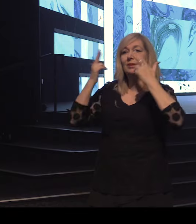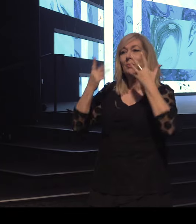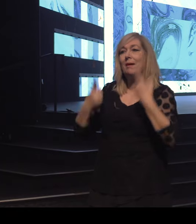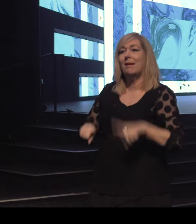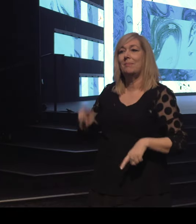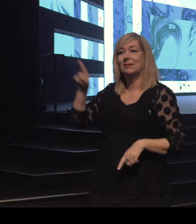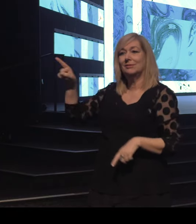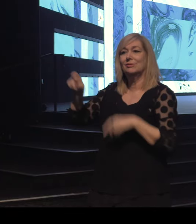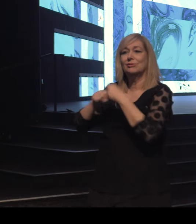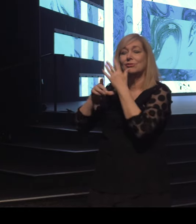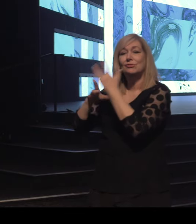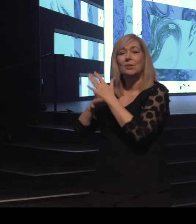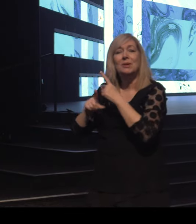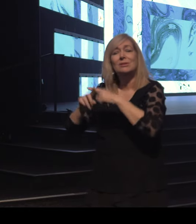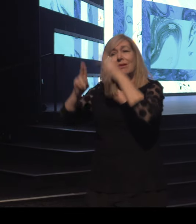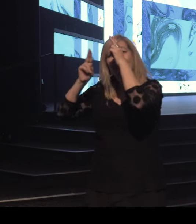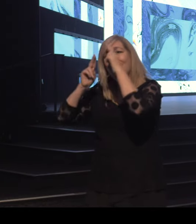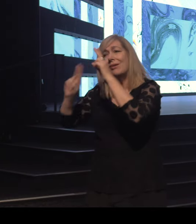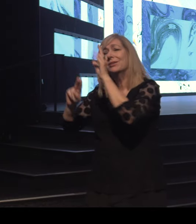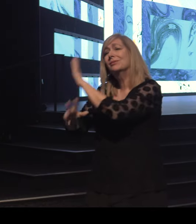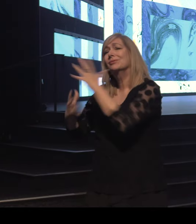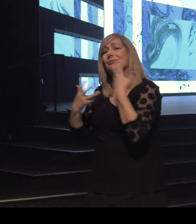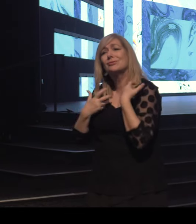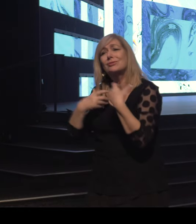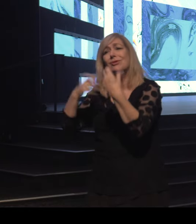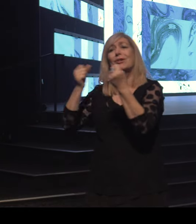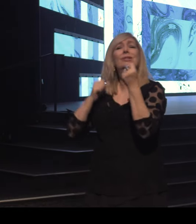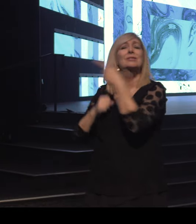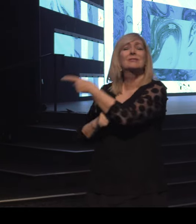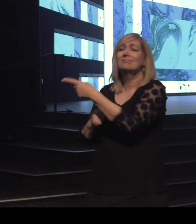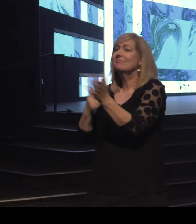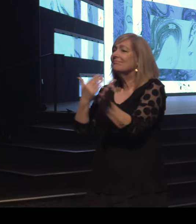And to honor the courage, determination,